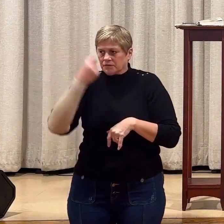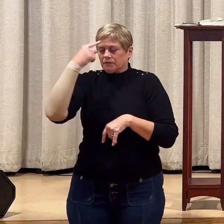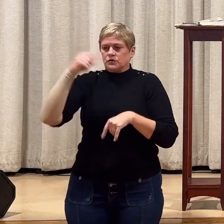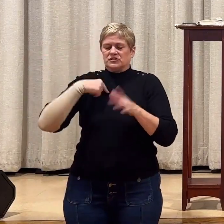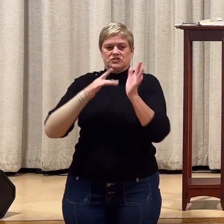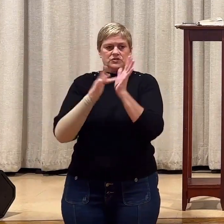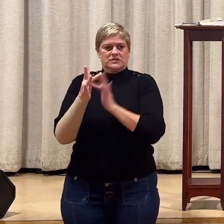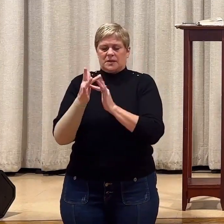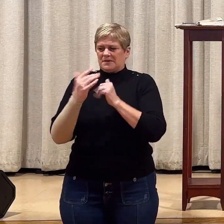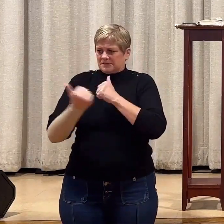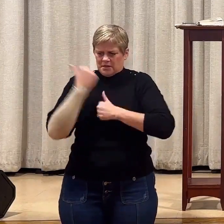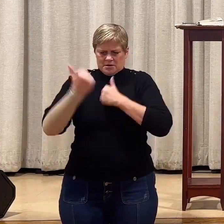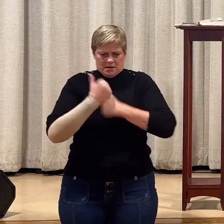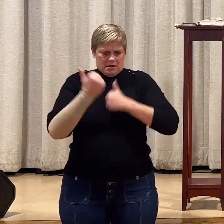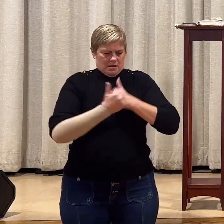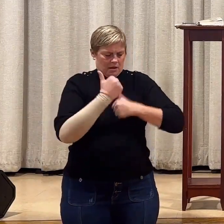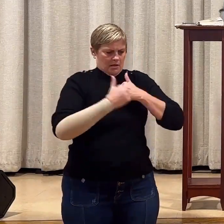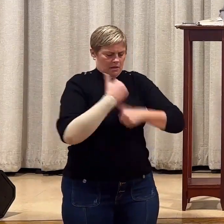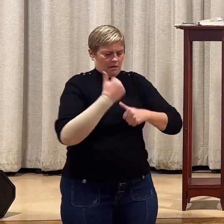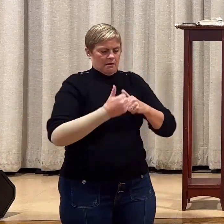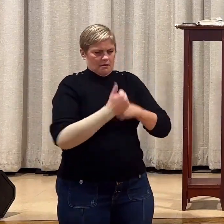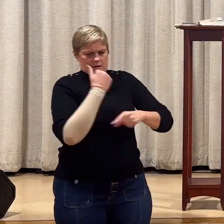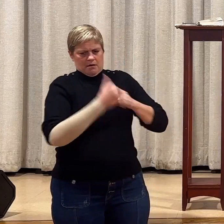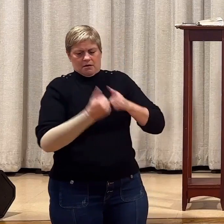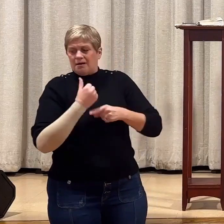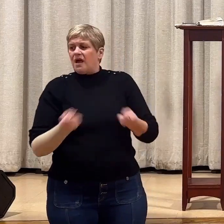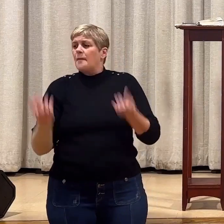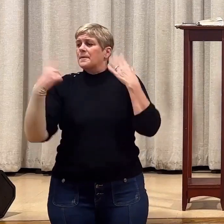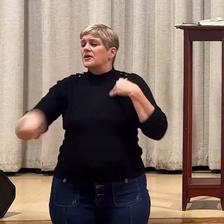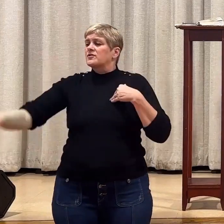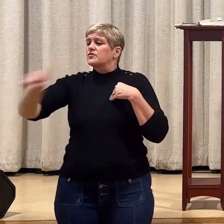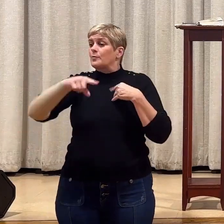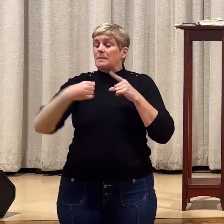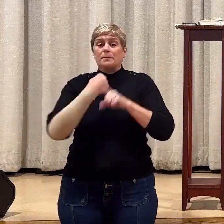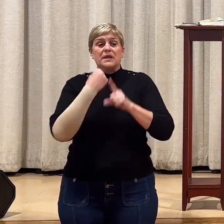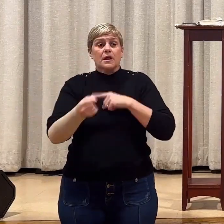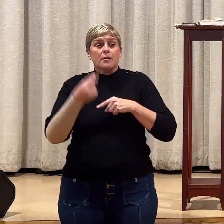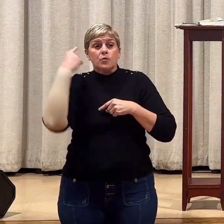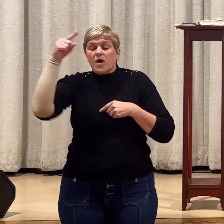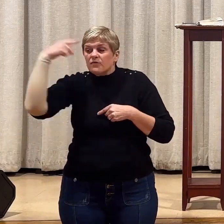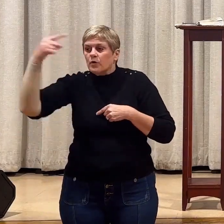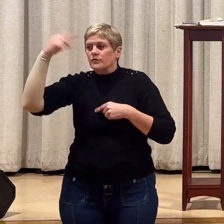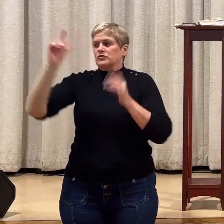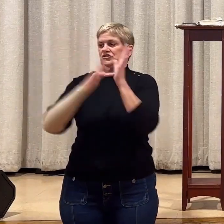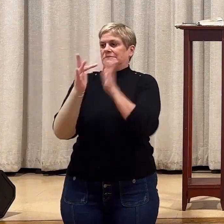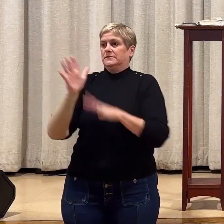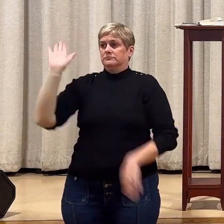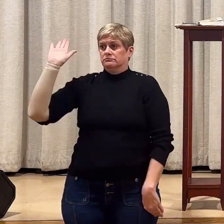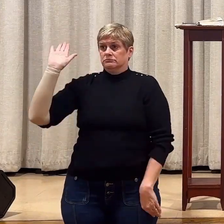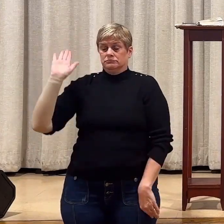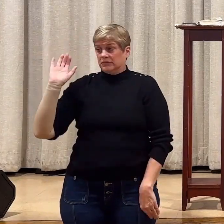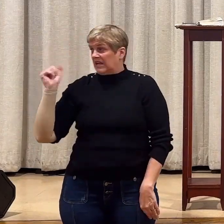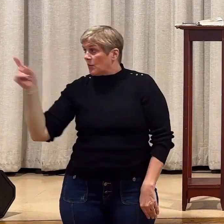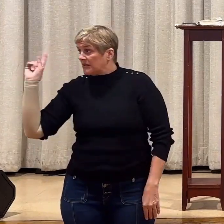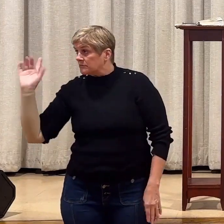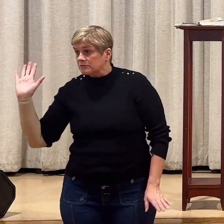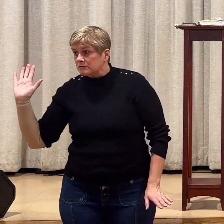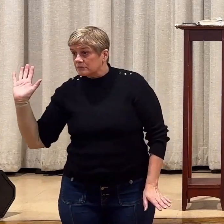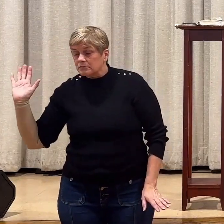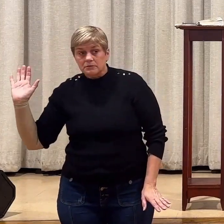life, I'm constantly in danger, constantly being beaten up. How many of us, raise your hand if you've ever been beaten up for Christ before, physically